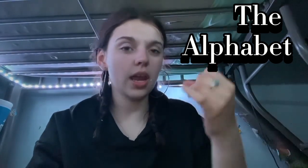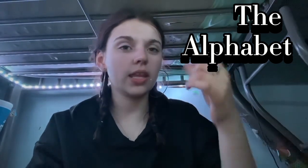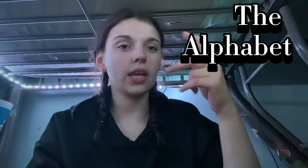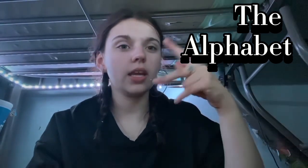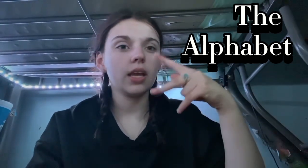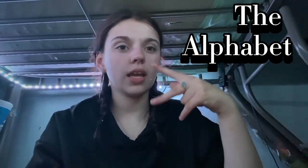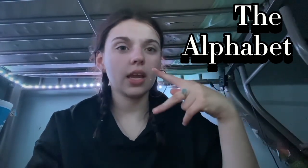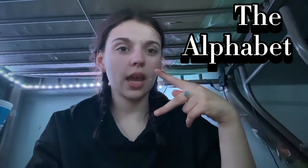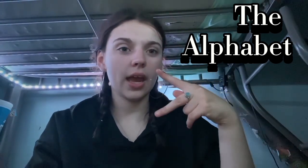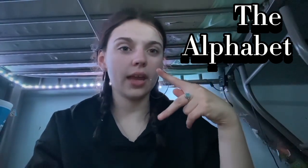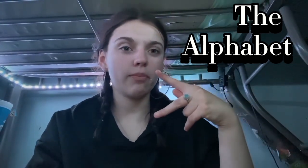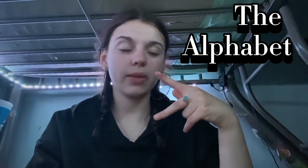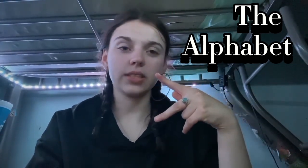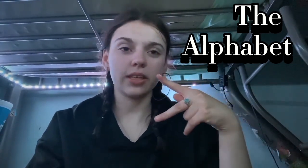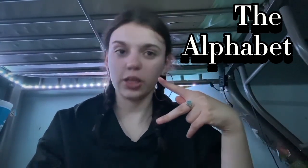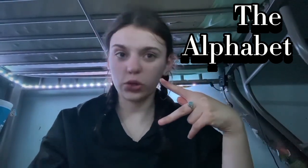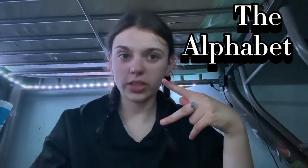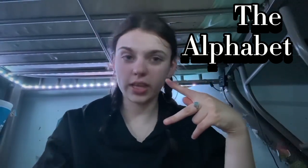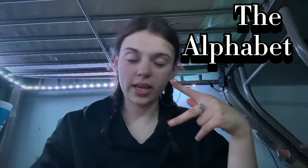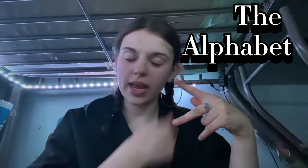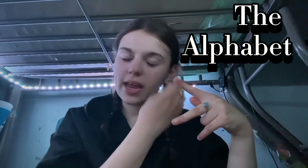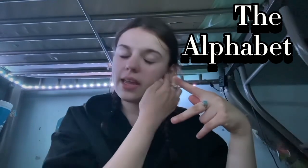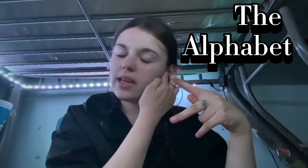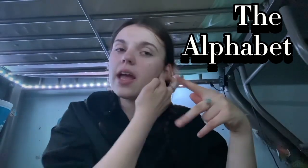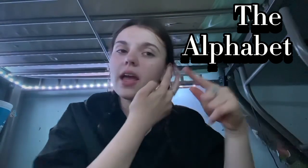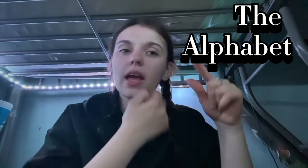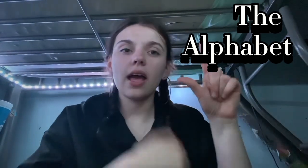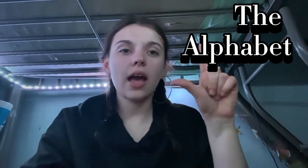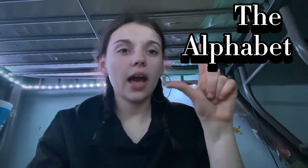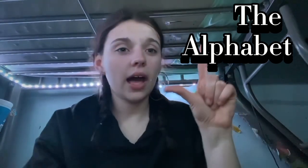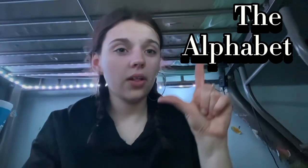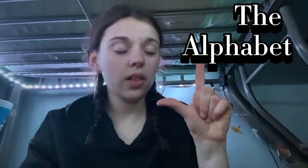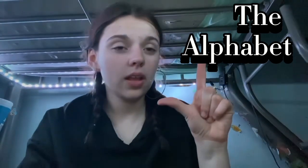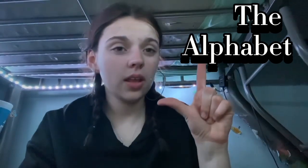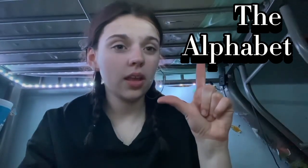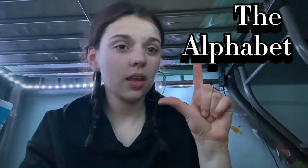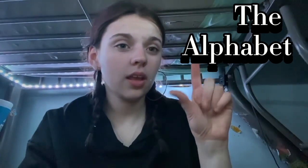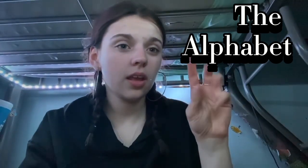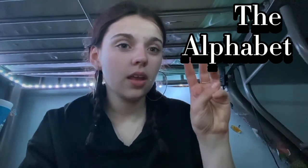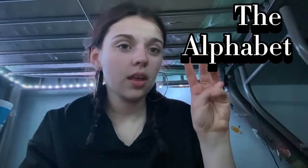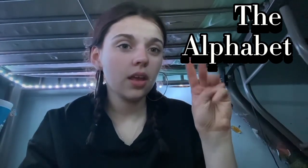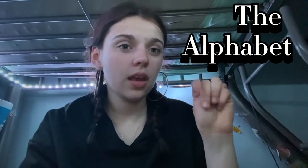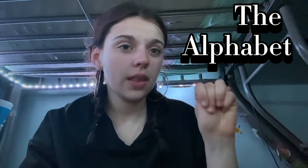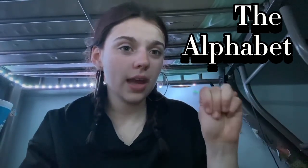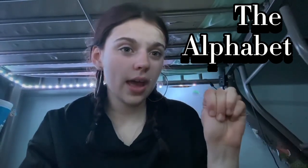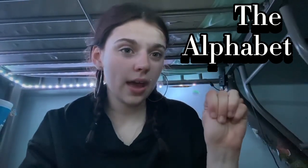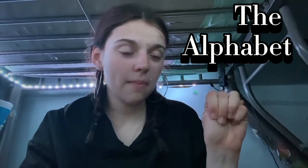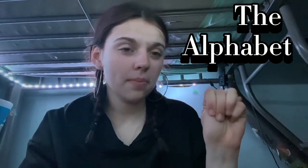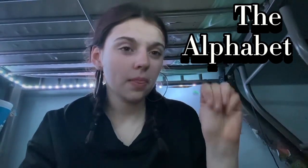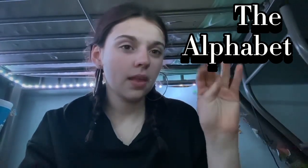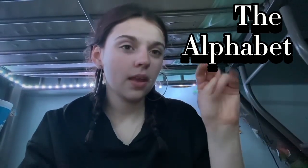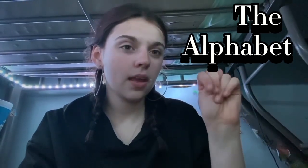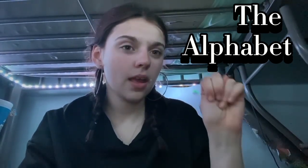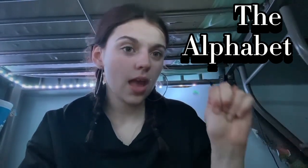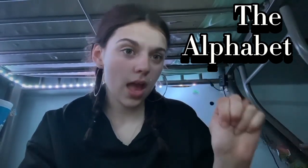then K basically looks like a K. L, and then M,